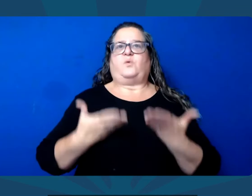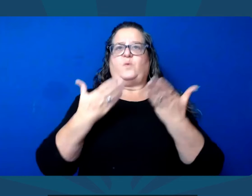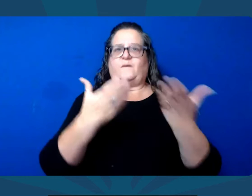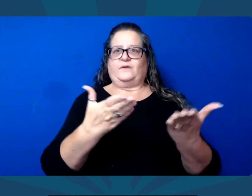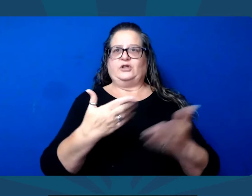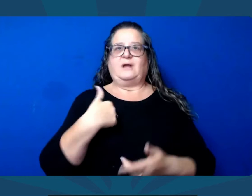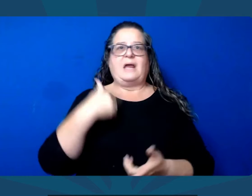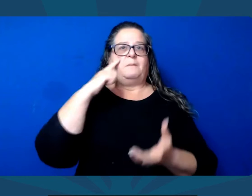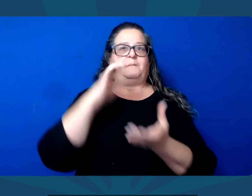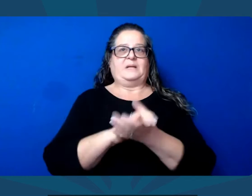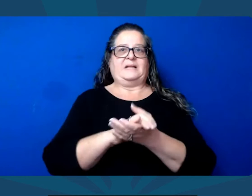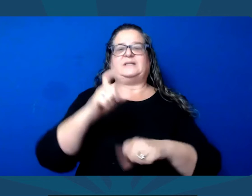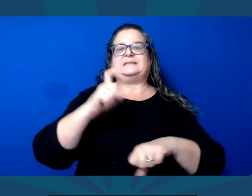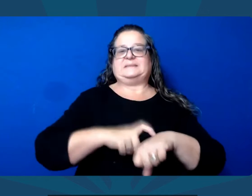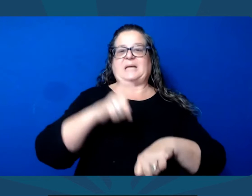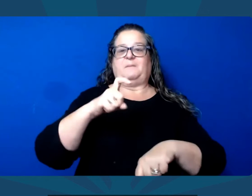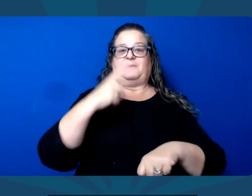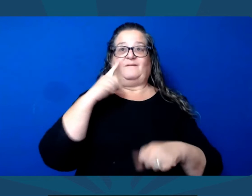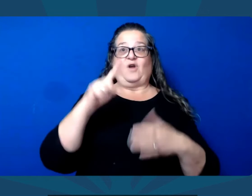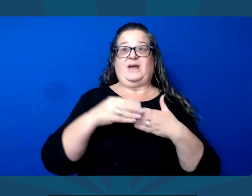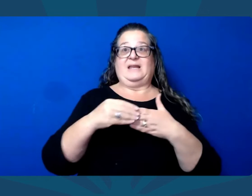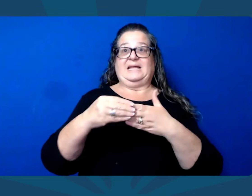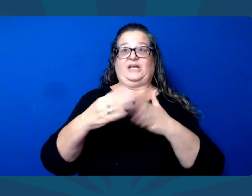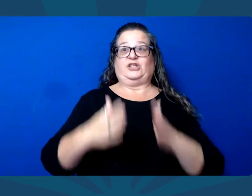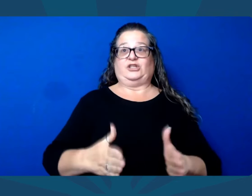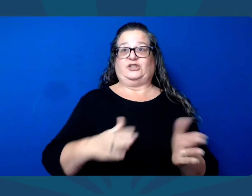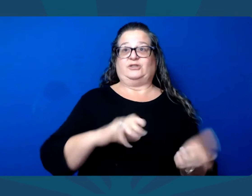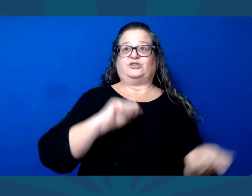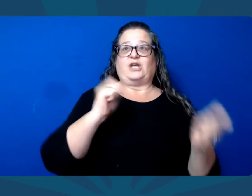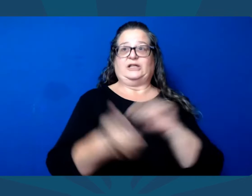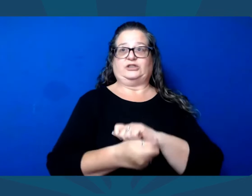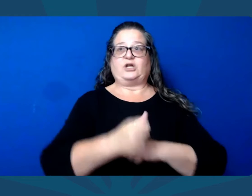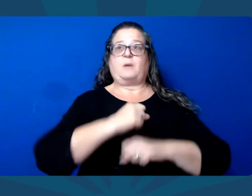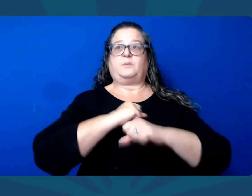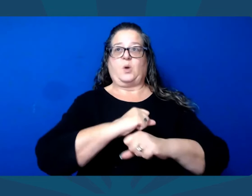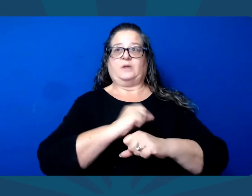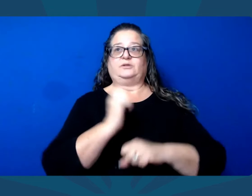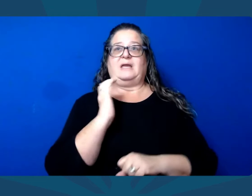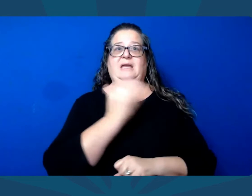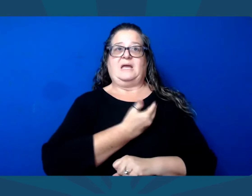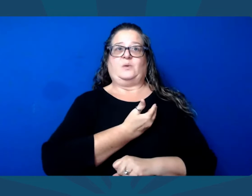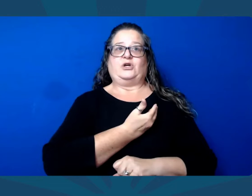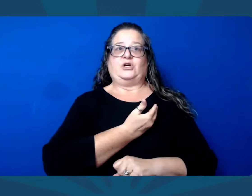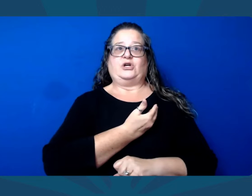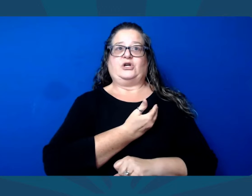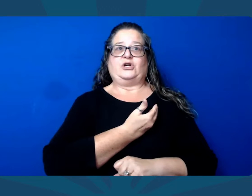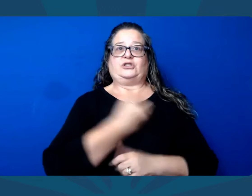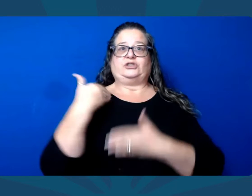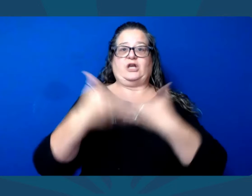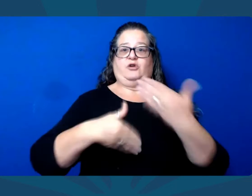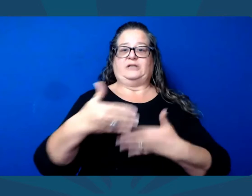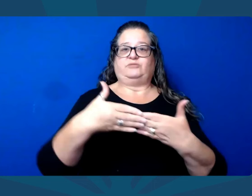Arizona has so much to offer, and I believe it is time for a leadership change to protect it for our generations to